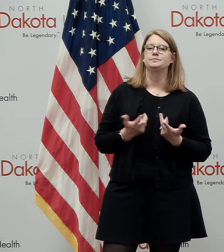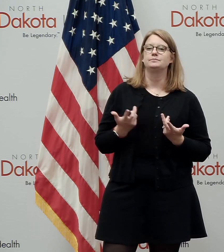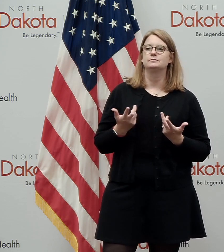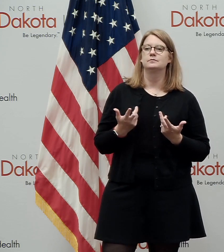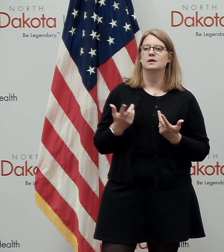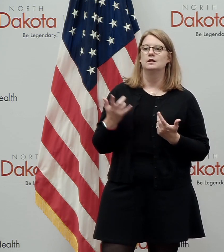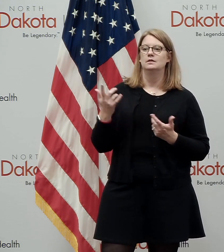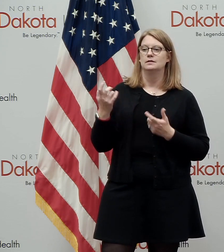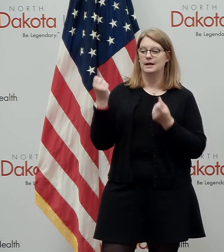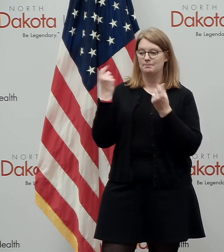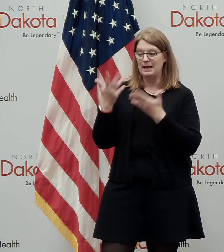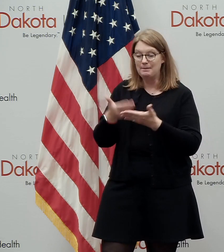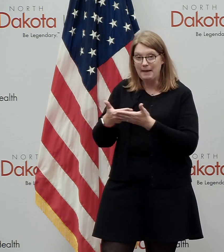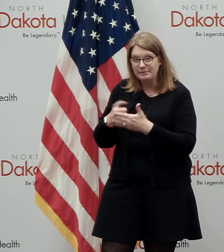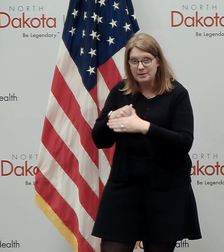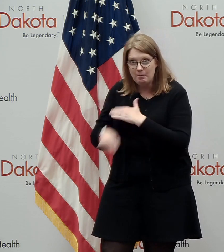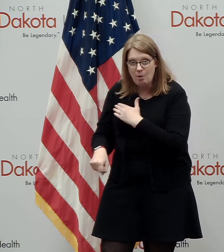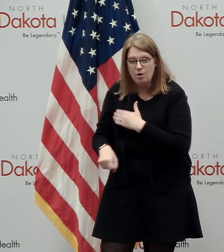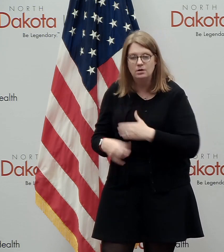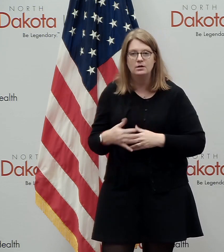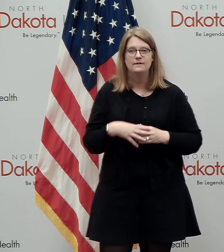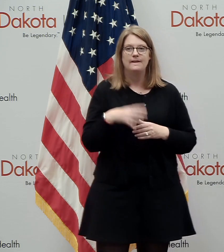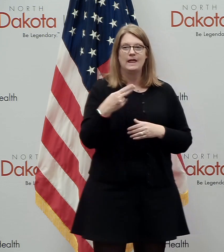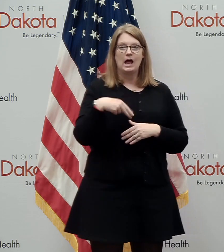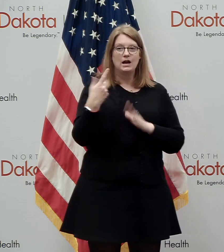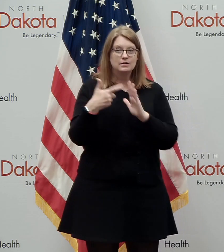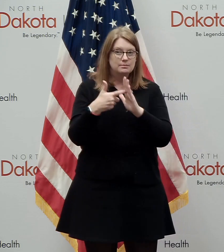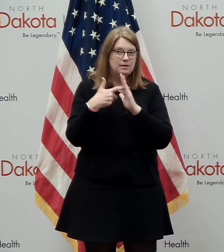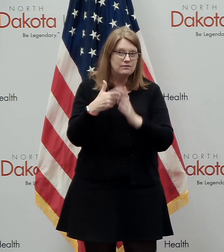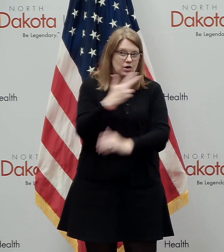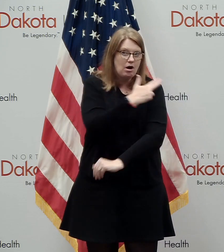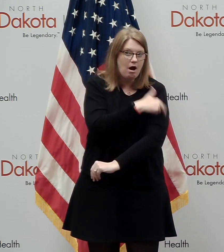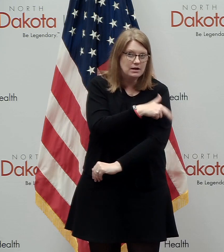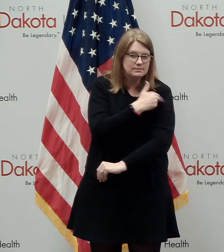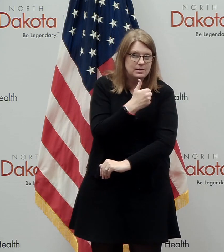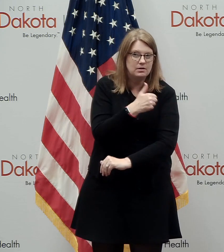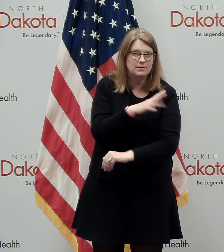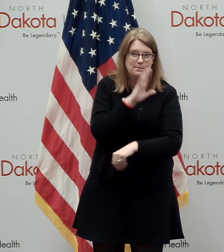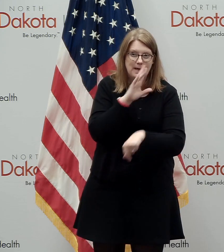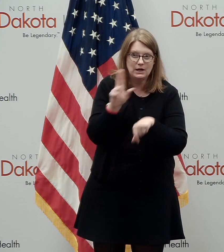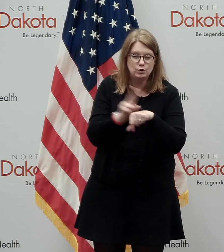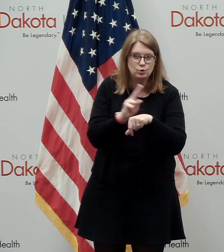higher birth rate. There's higher demand for hospitalization because of the